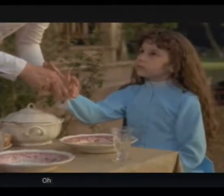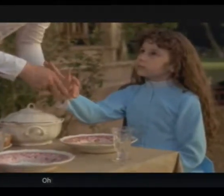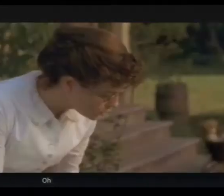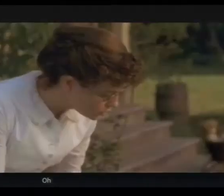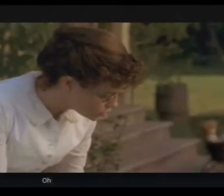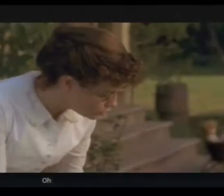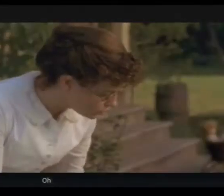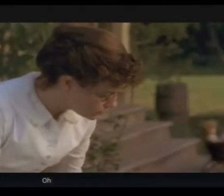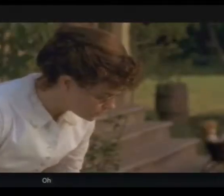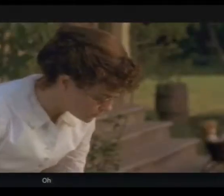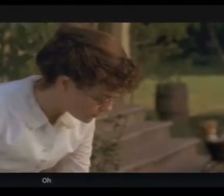Soup.